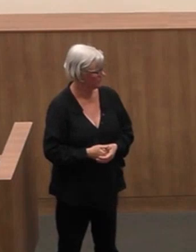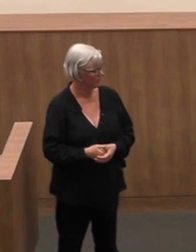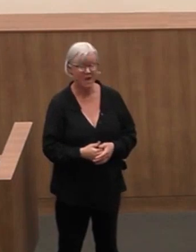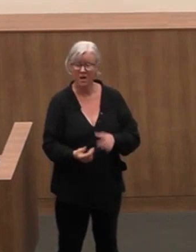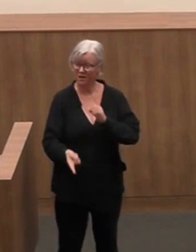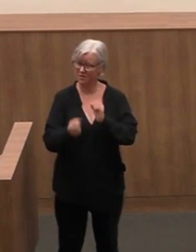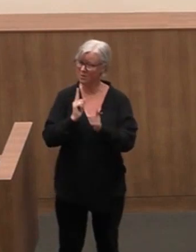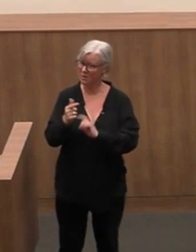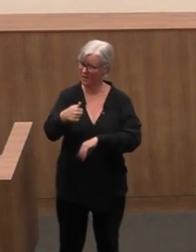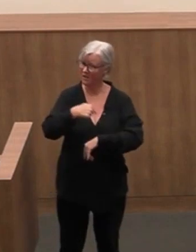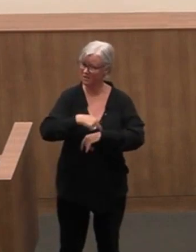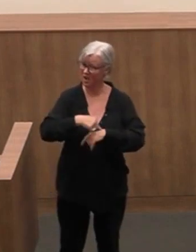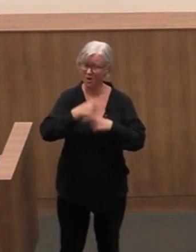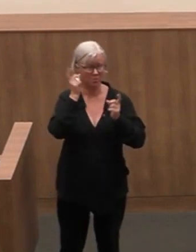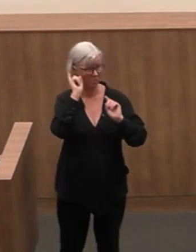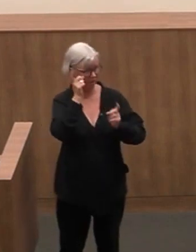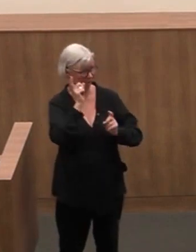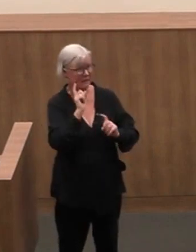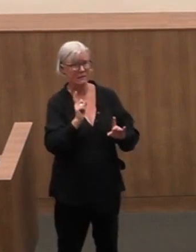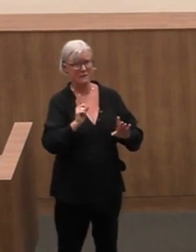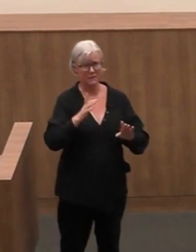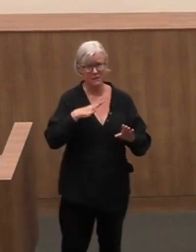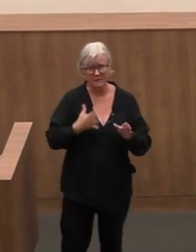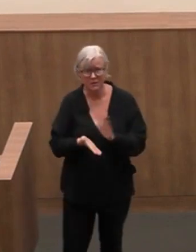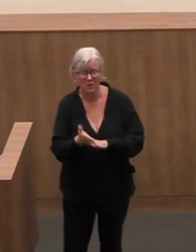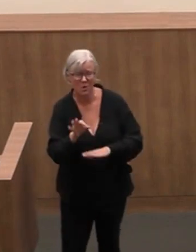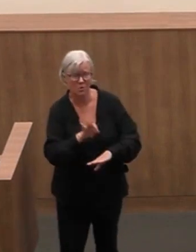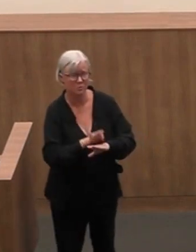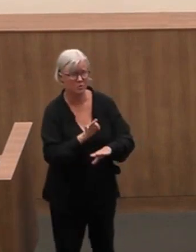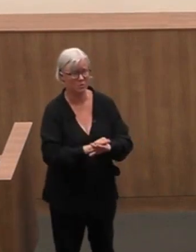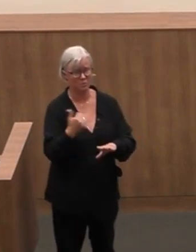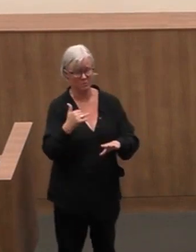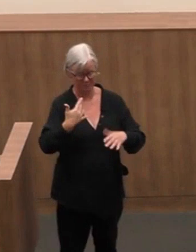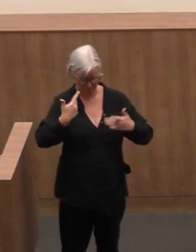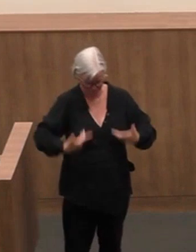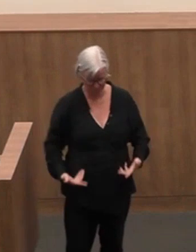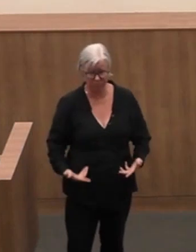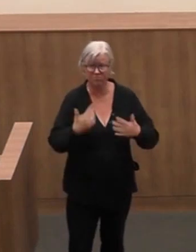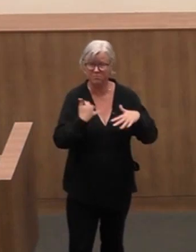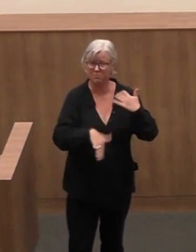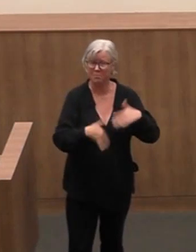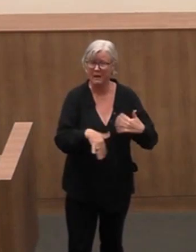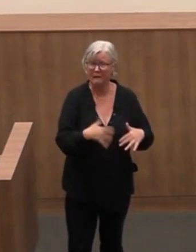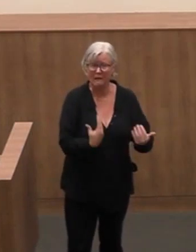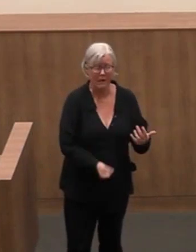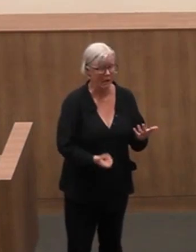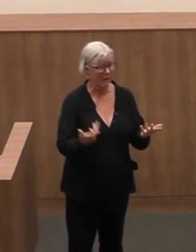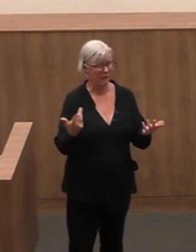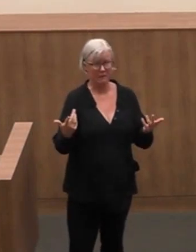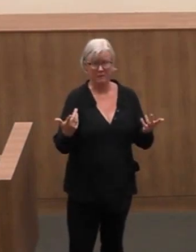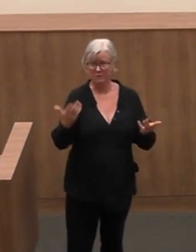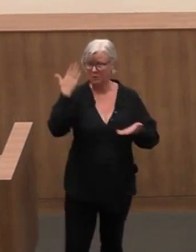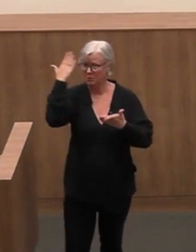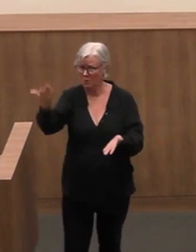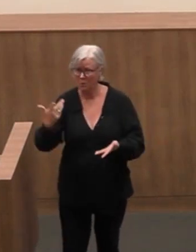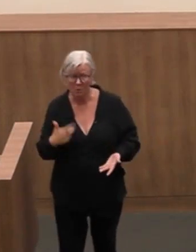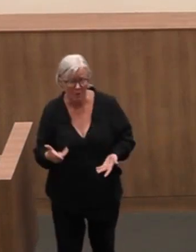worrying. Sometimes it's very worrying for you when you need to go to hospital, like you might be in pain, you might not know what's happening